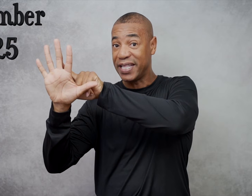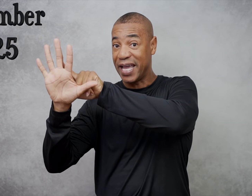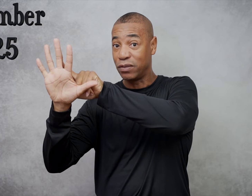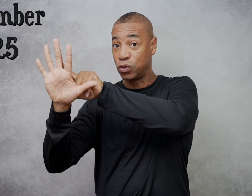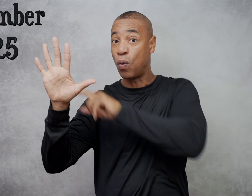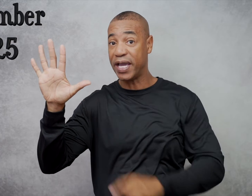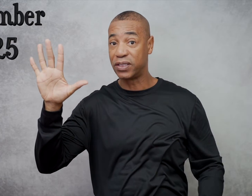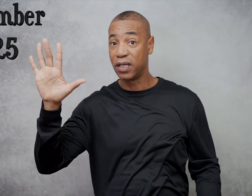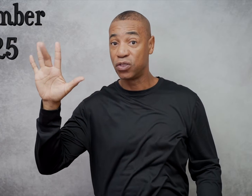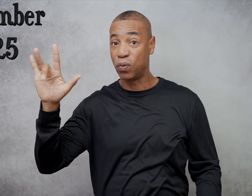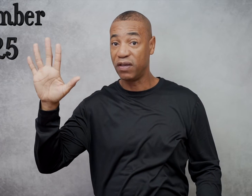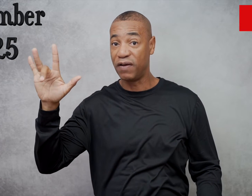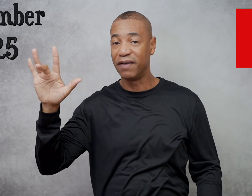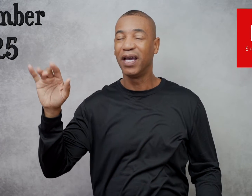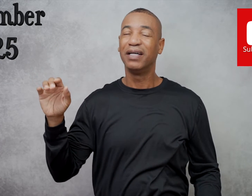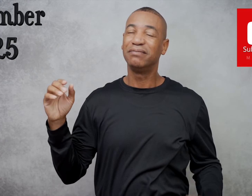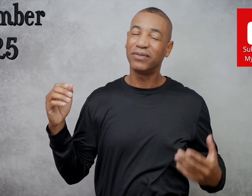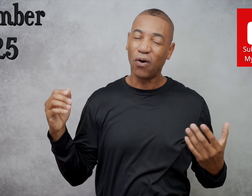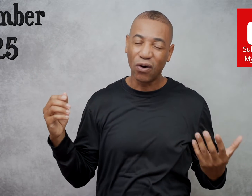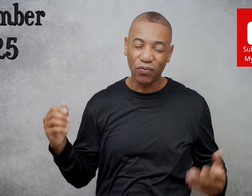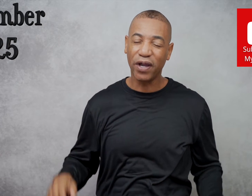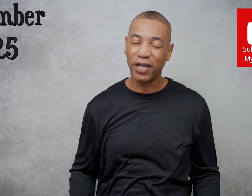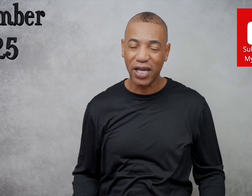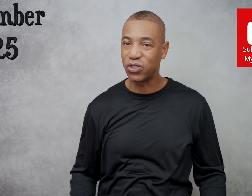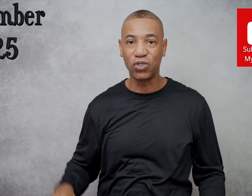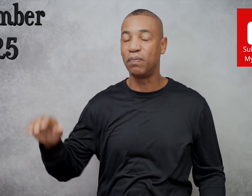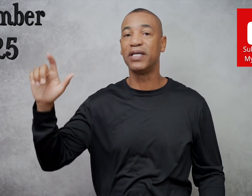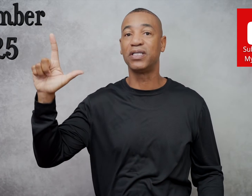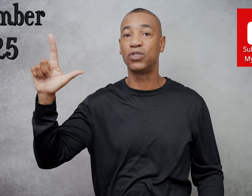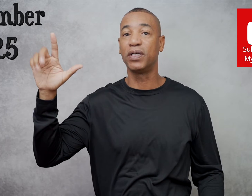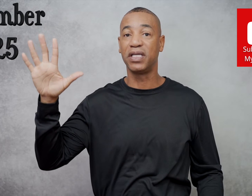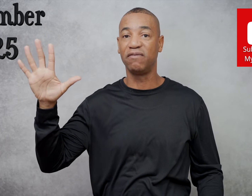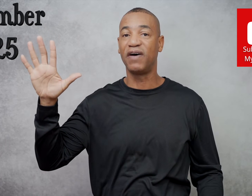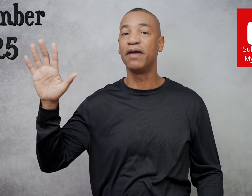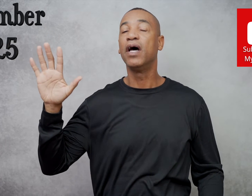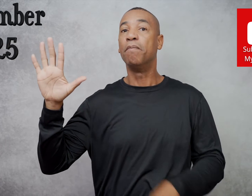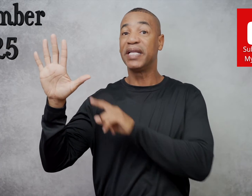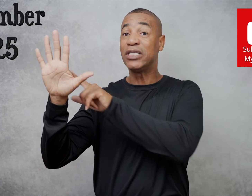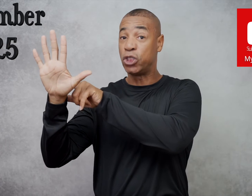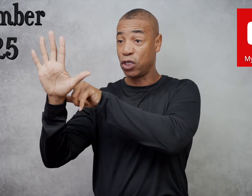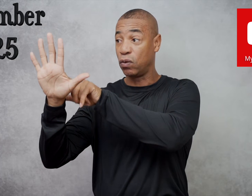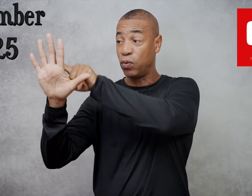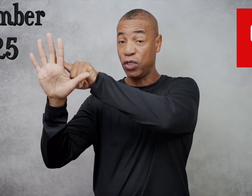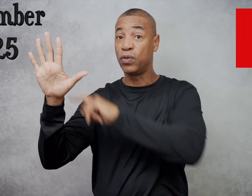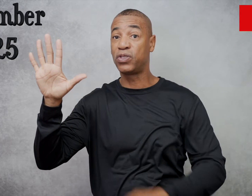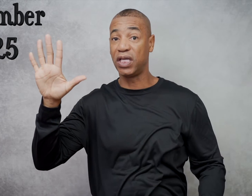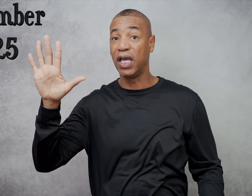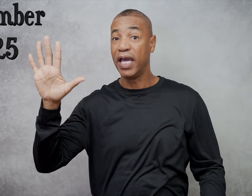down twice. 25. On rare occasions, you might see 20 and 5, but in general, what you will see is